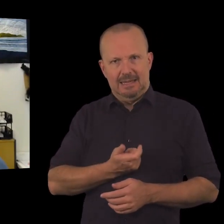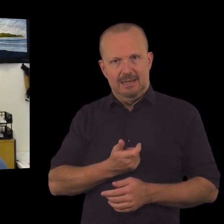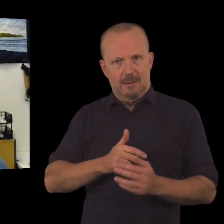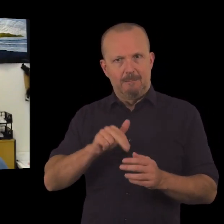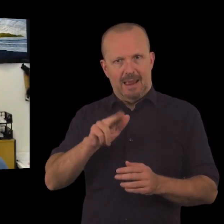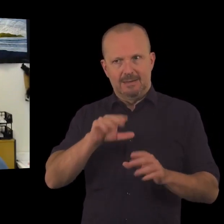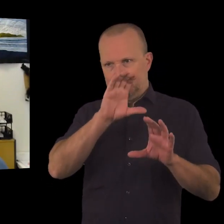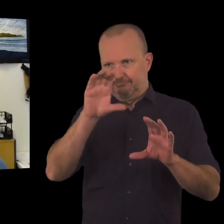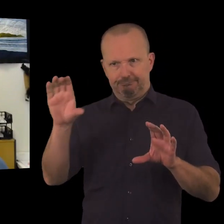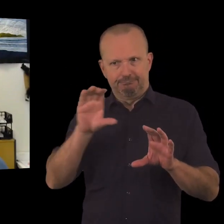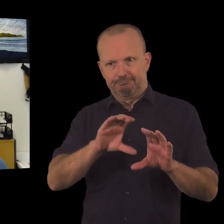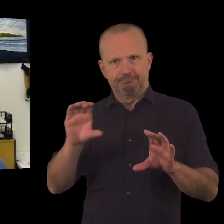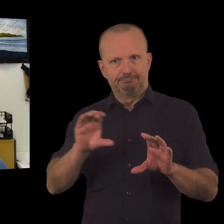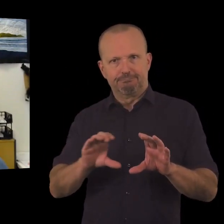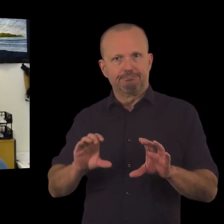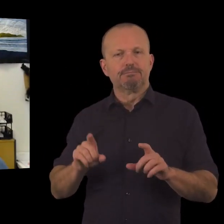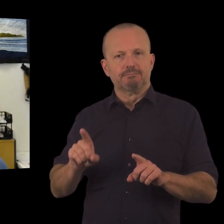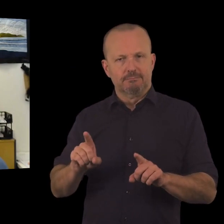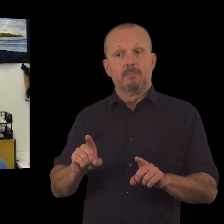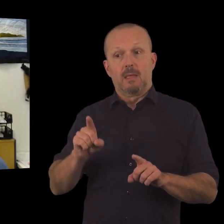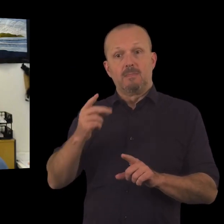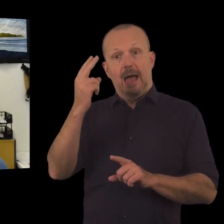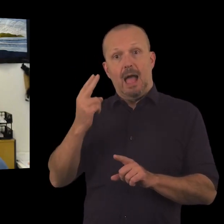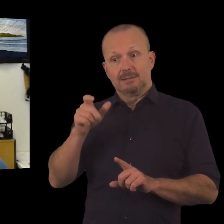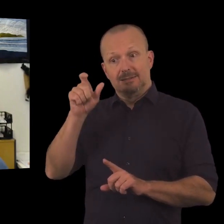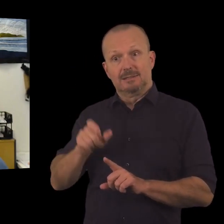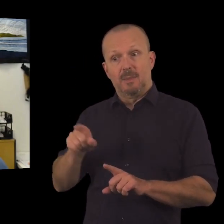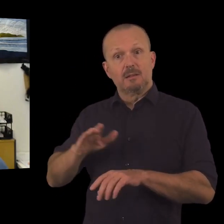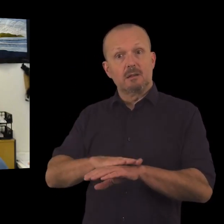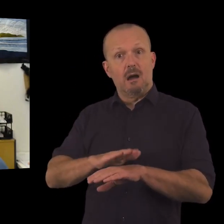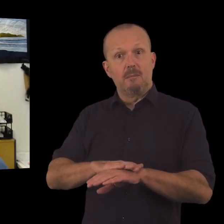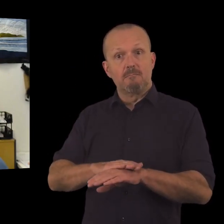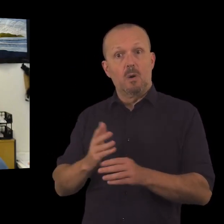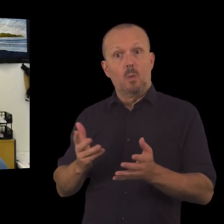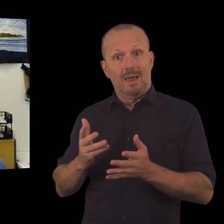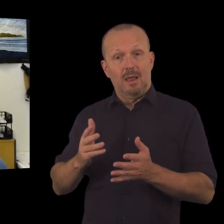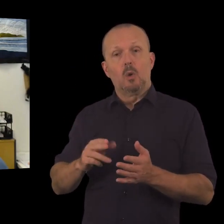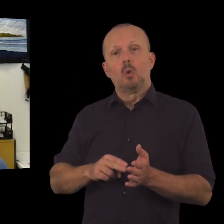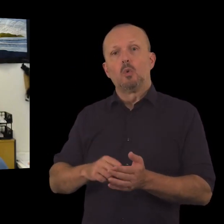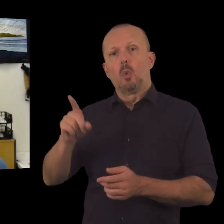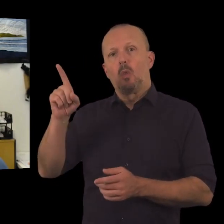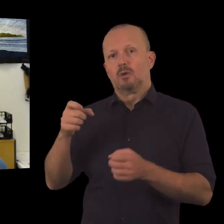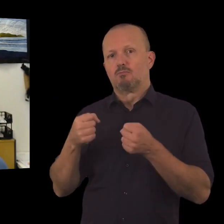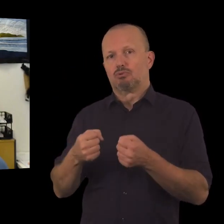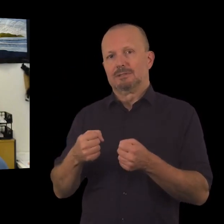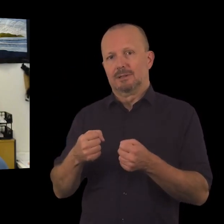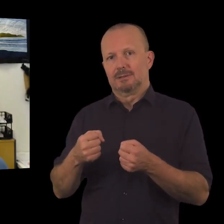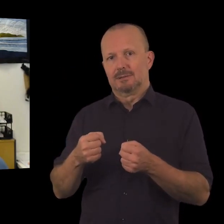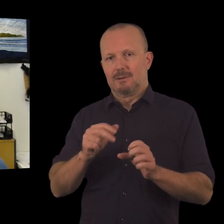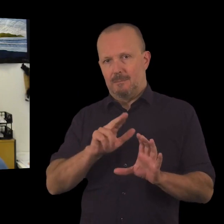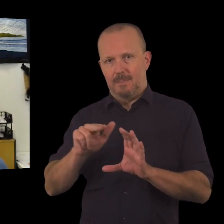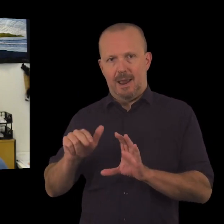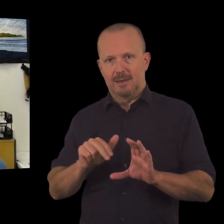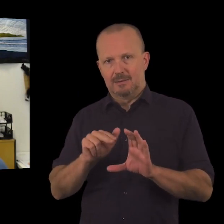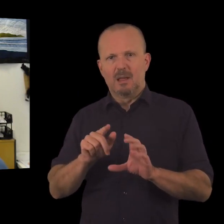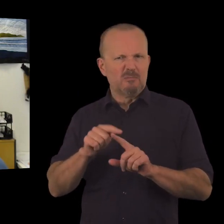that is painted by an artist who at the time was in Northland Prison.